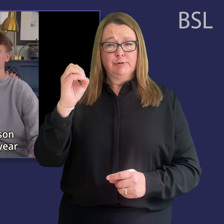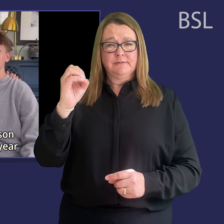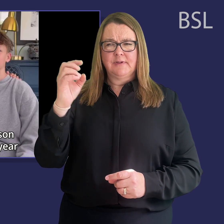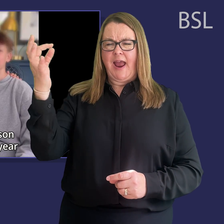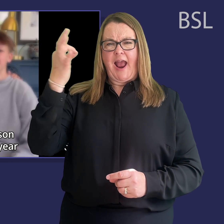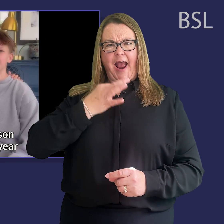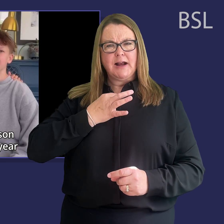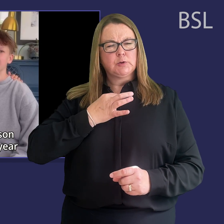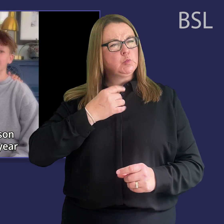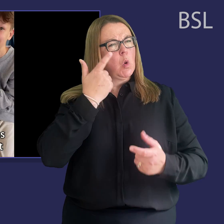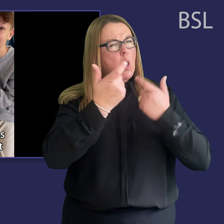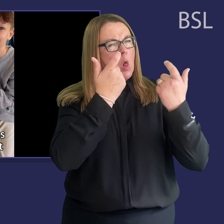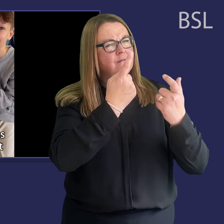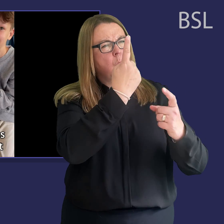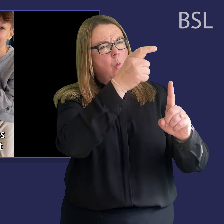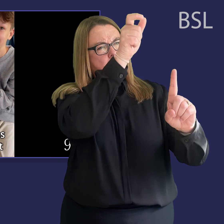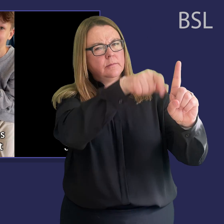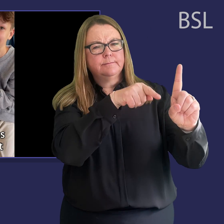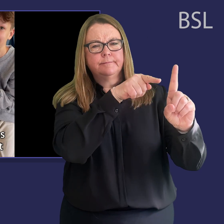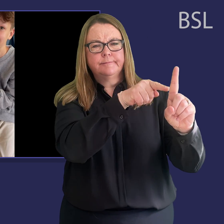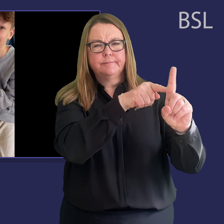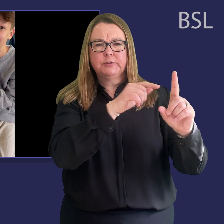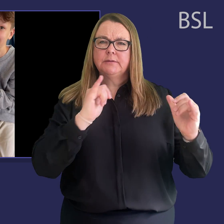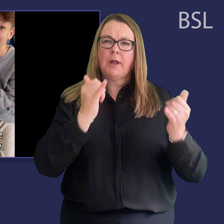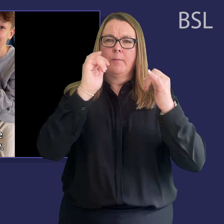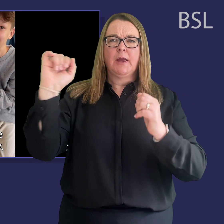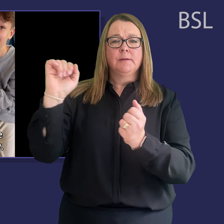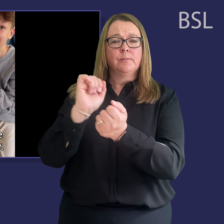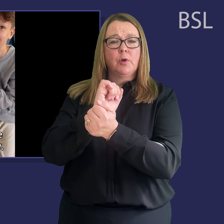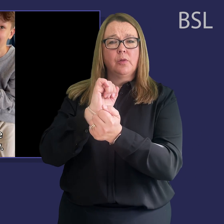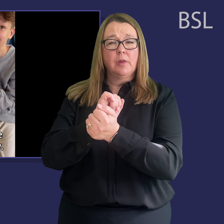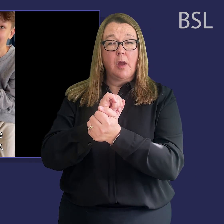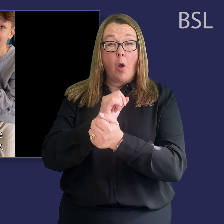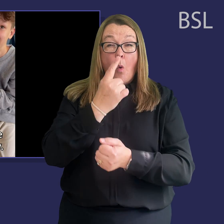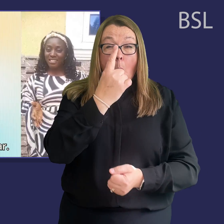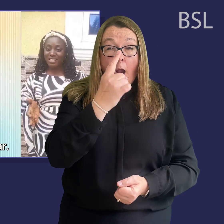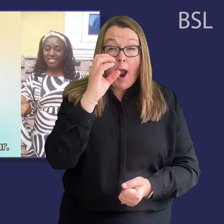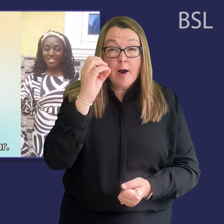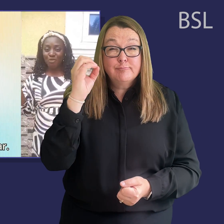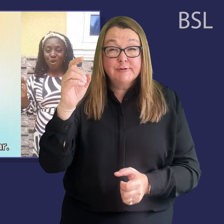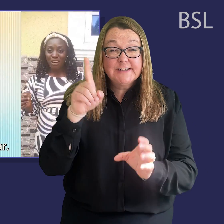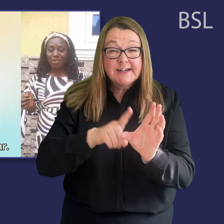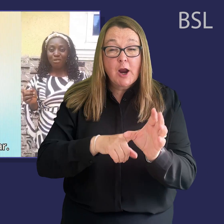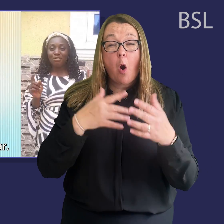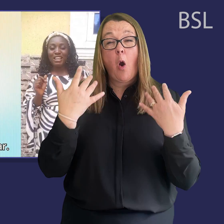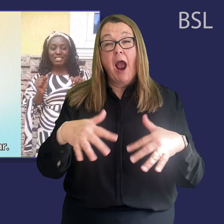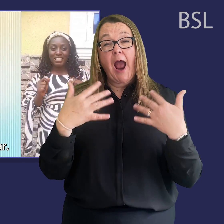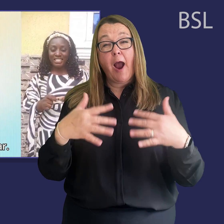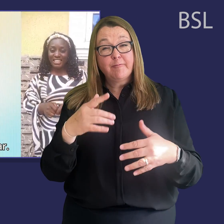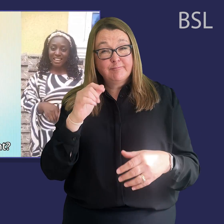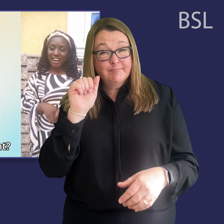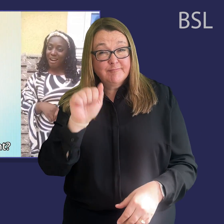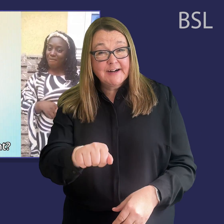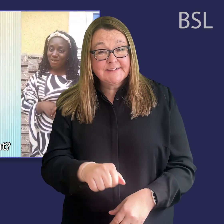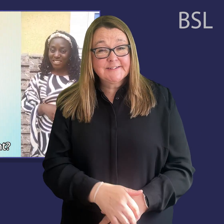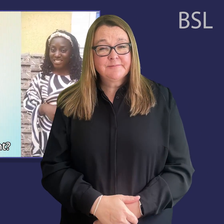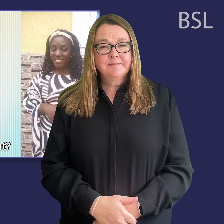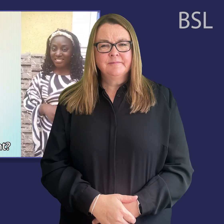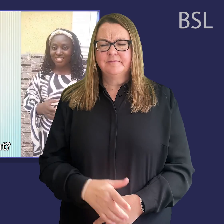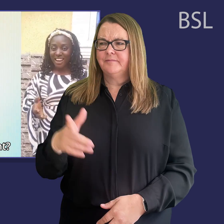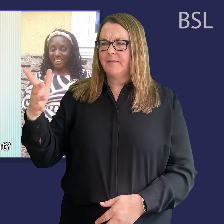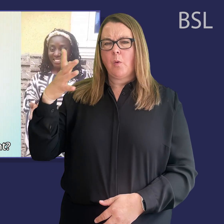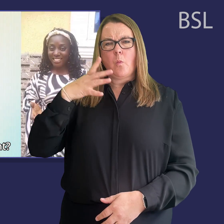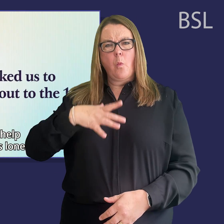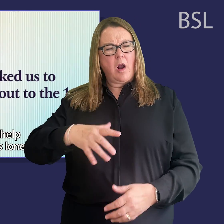President Nelson turns 100 this year and asked us to reach out to the one to celebrate his birthday. His 100th year.